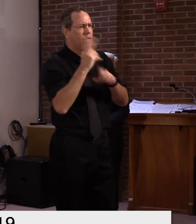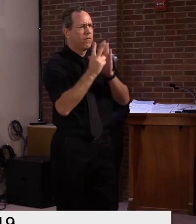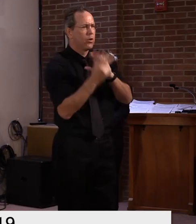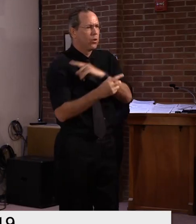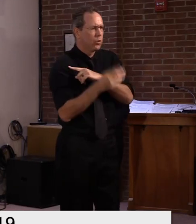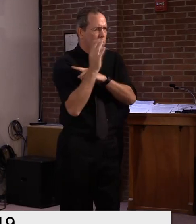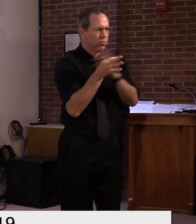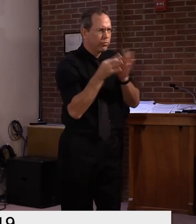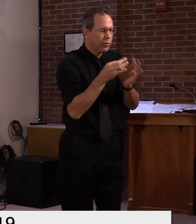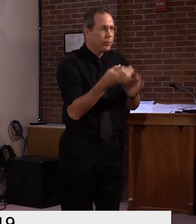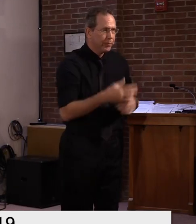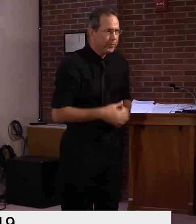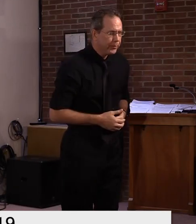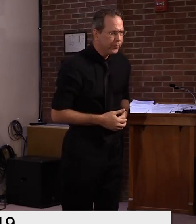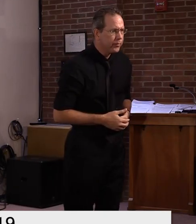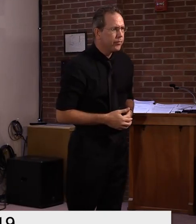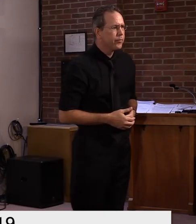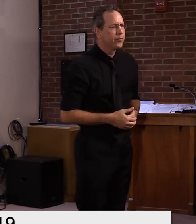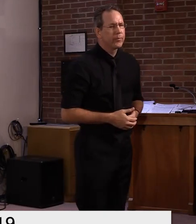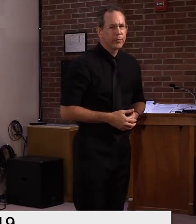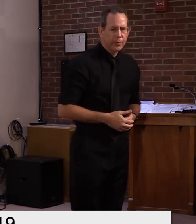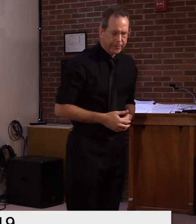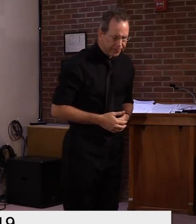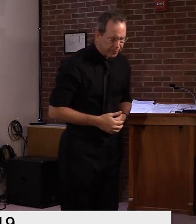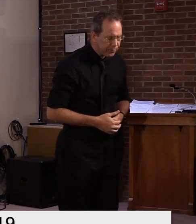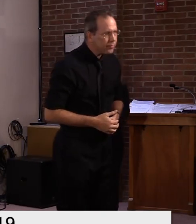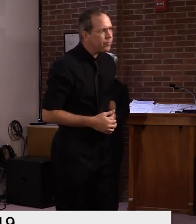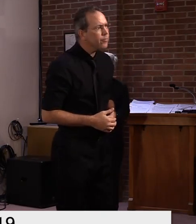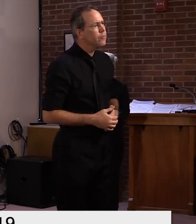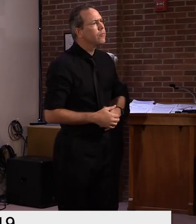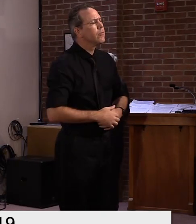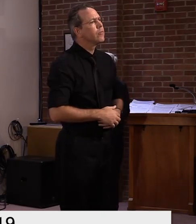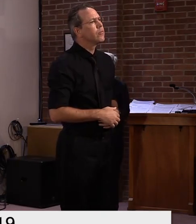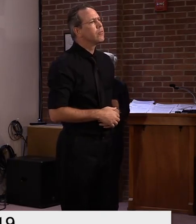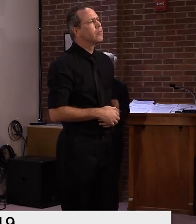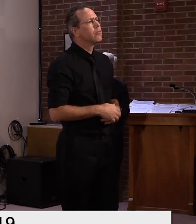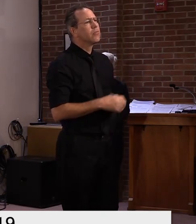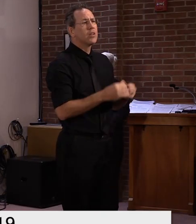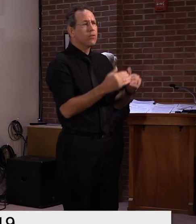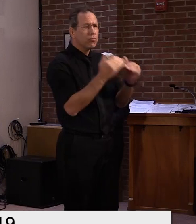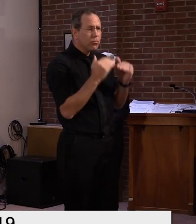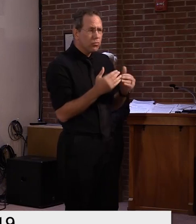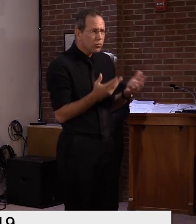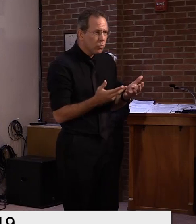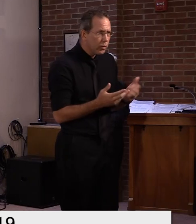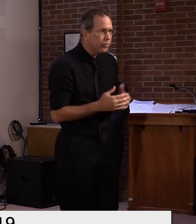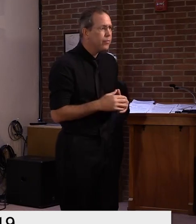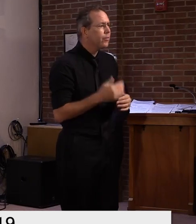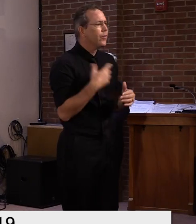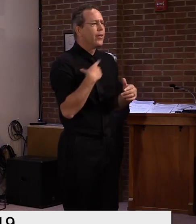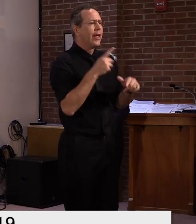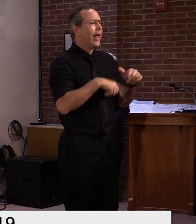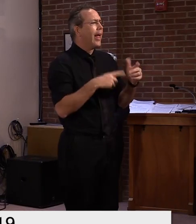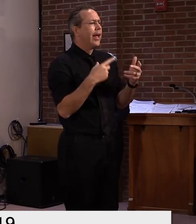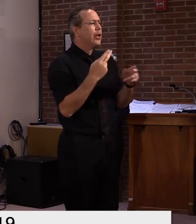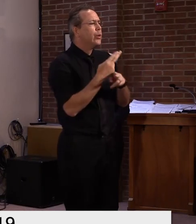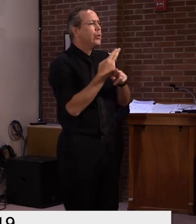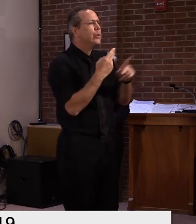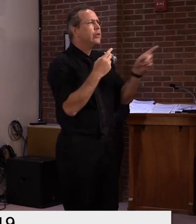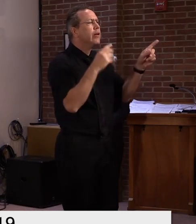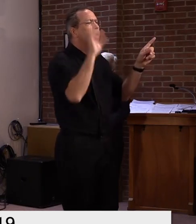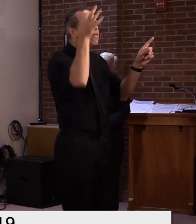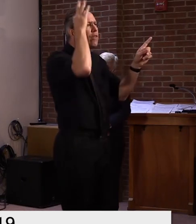points. First, we don't need, nor are we allowed, to use the remaining CARES funding to backfill the state